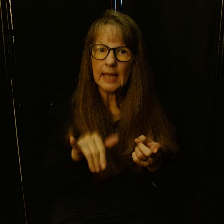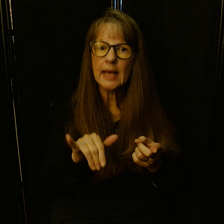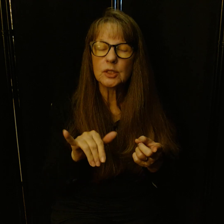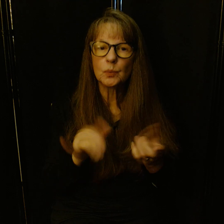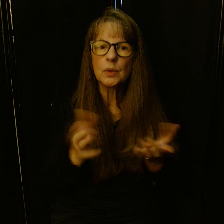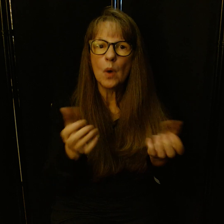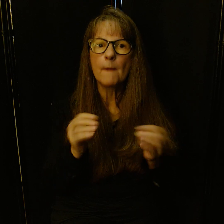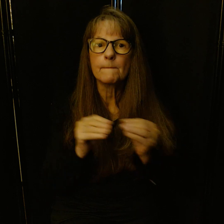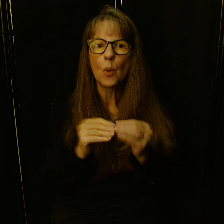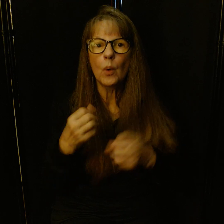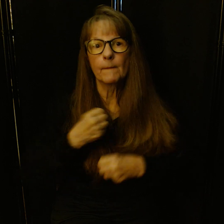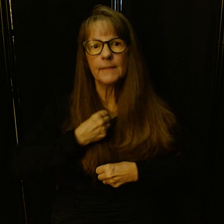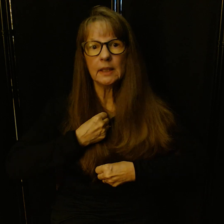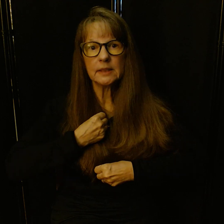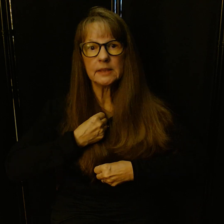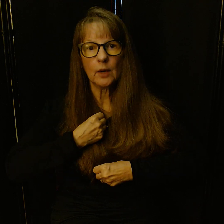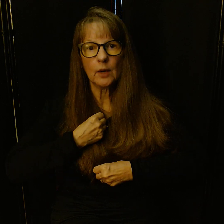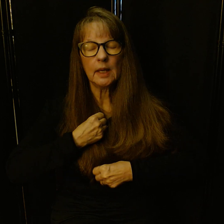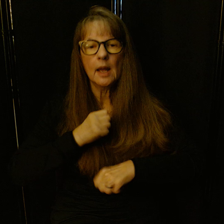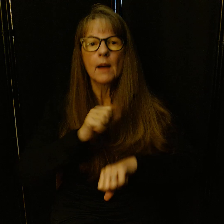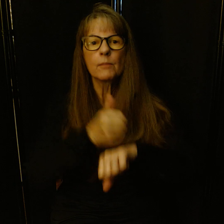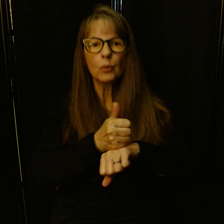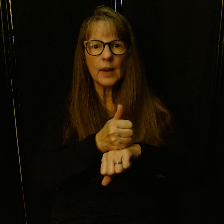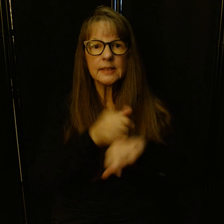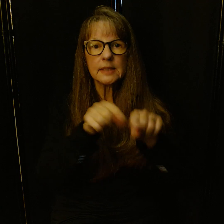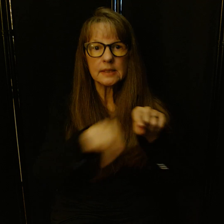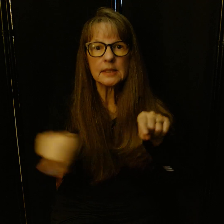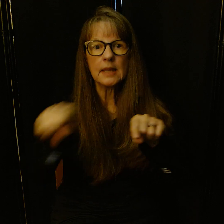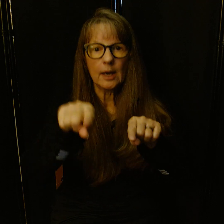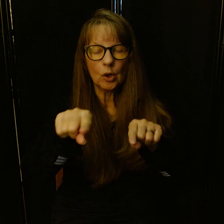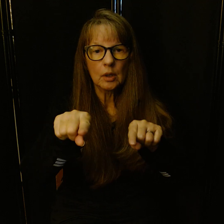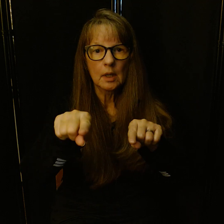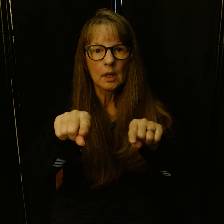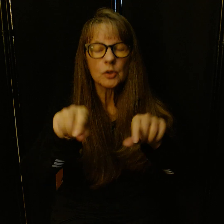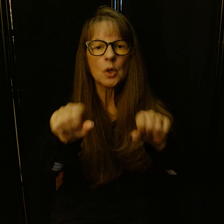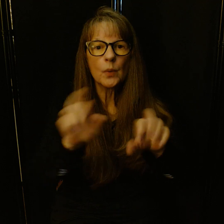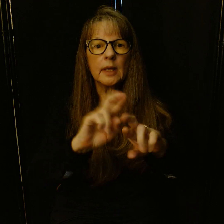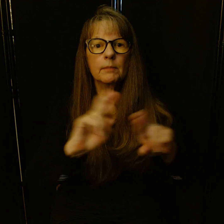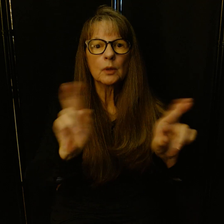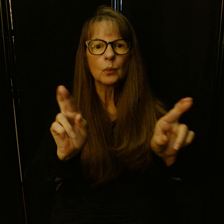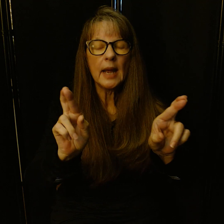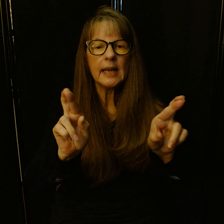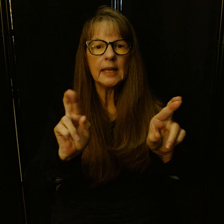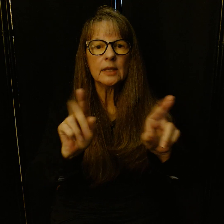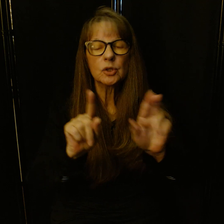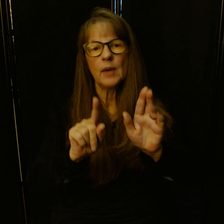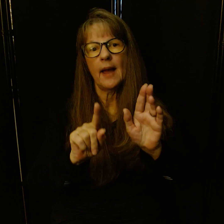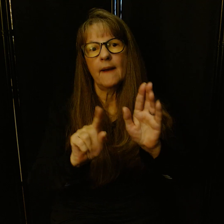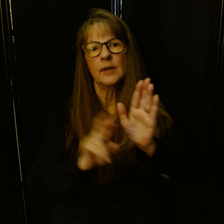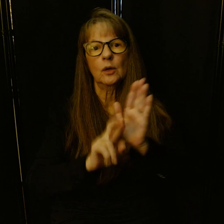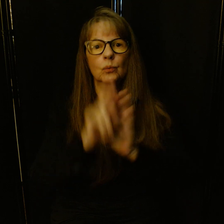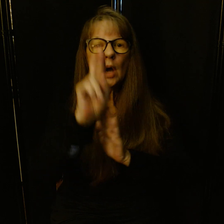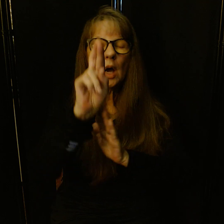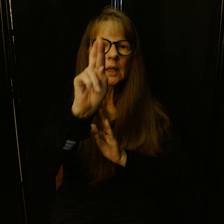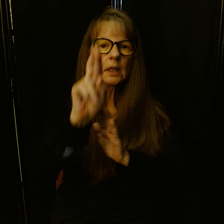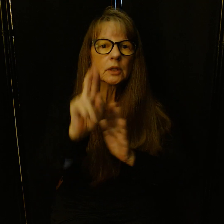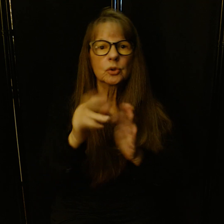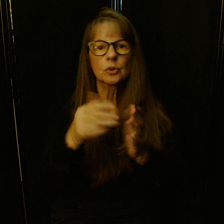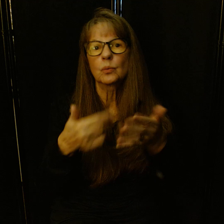we want more military presence there. So we can be ready to have like a rocket or